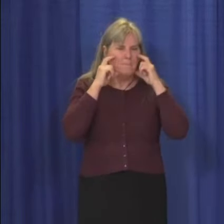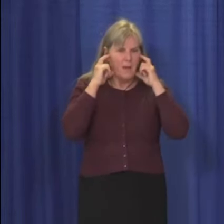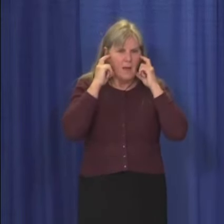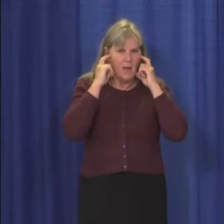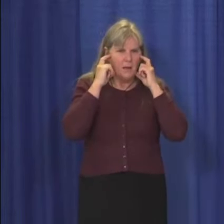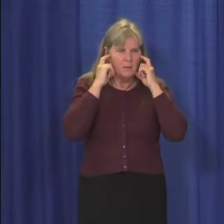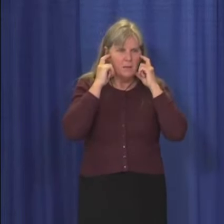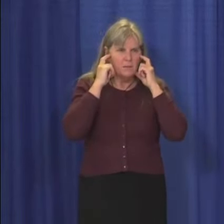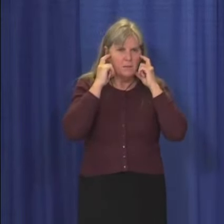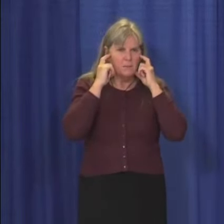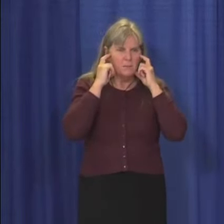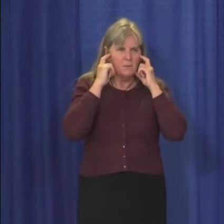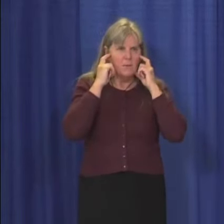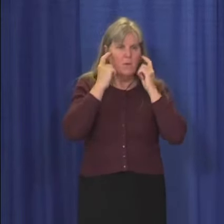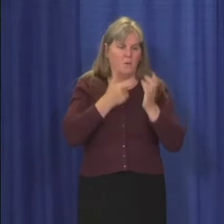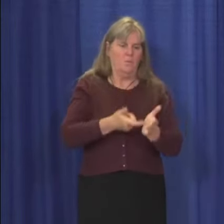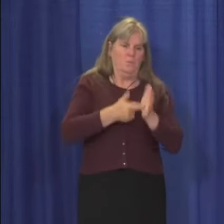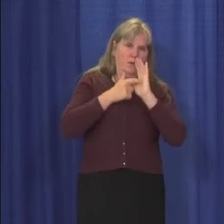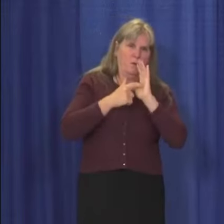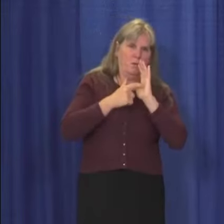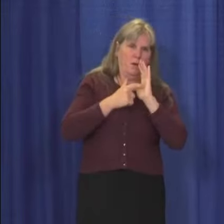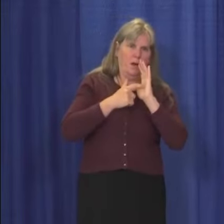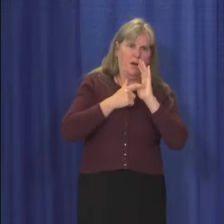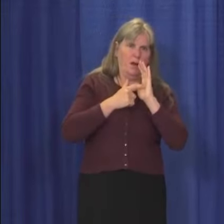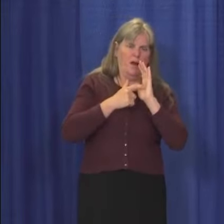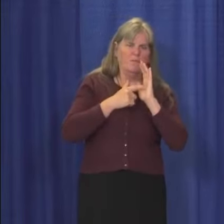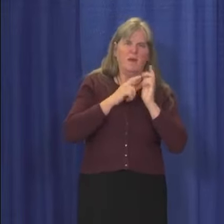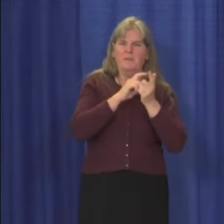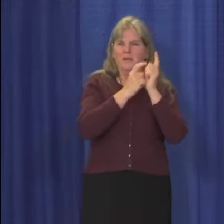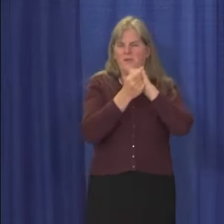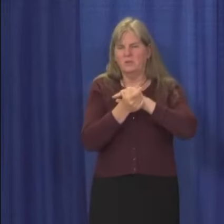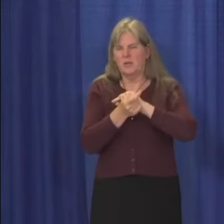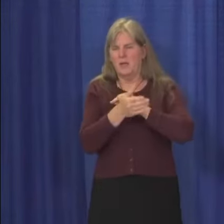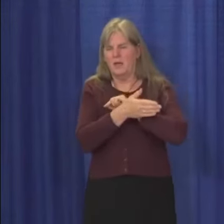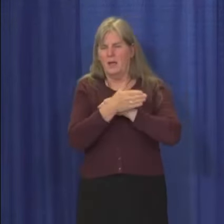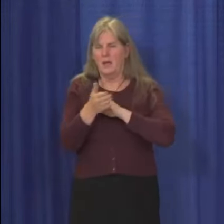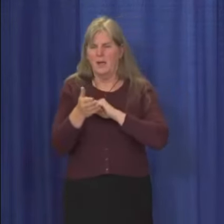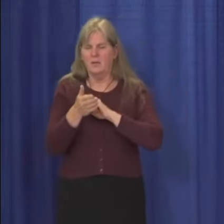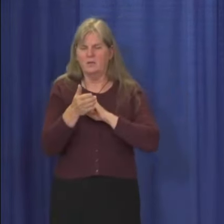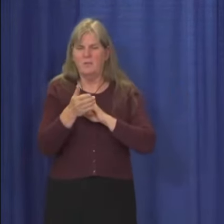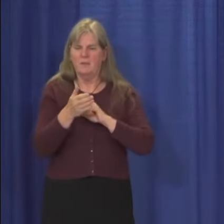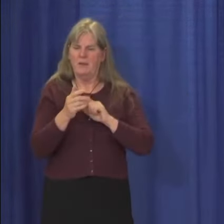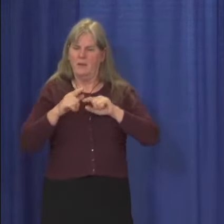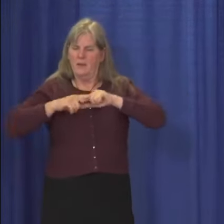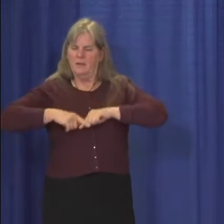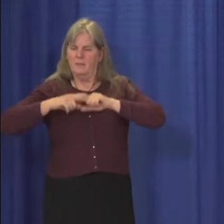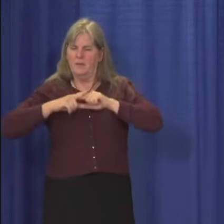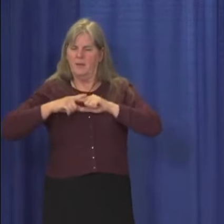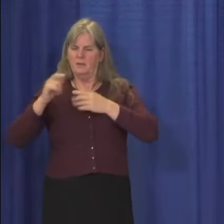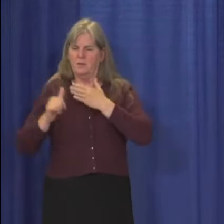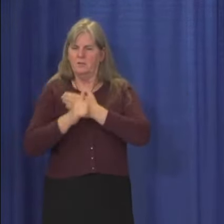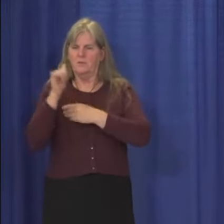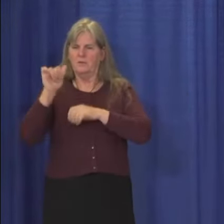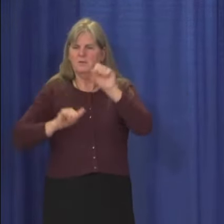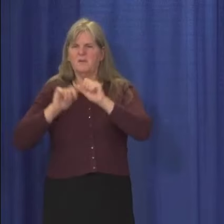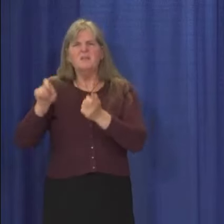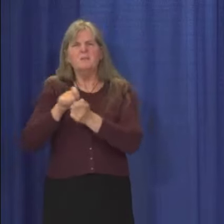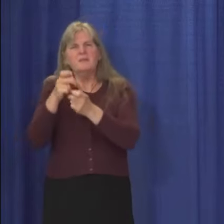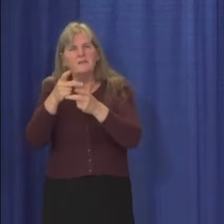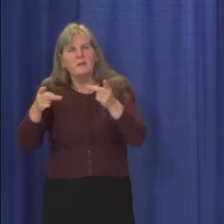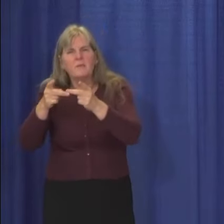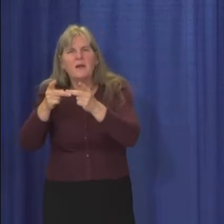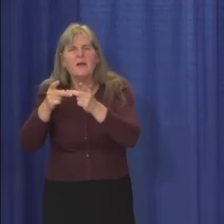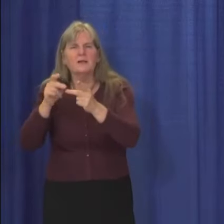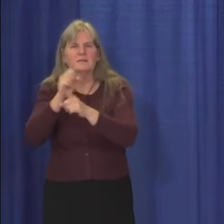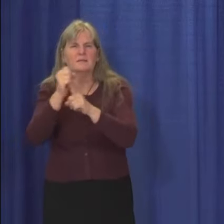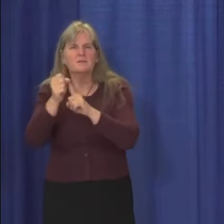mandatory measure to a tool that we use based on a risk assessment for certain settings. And